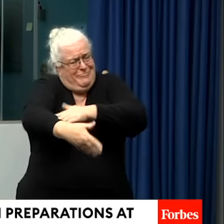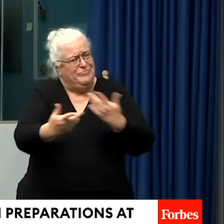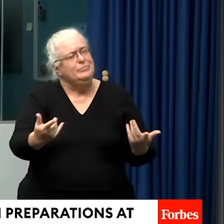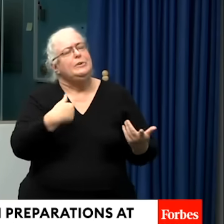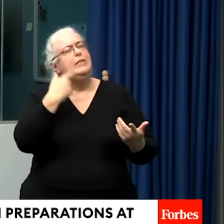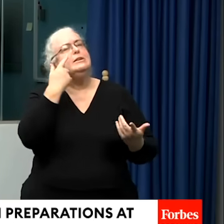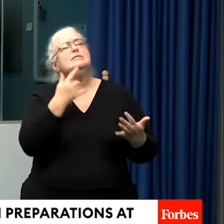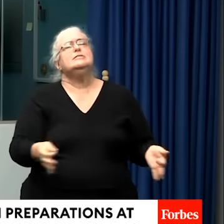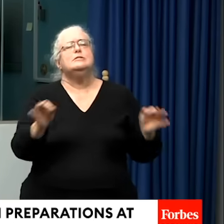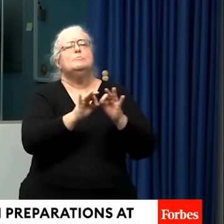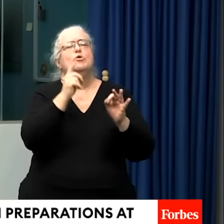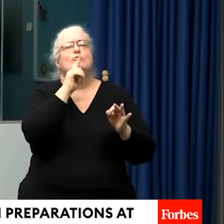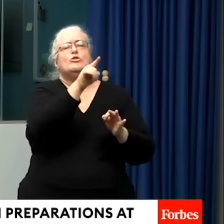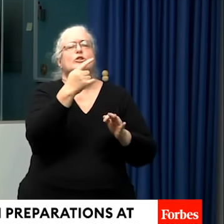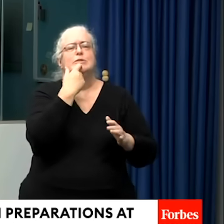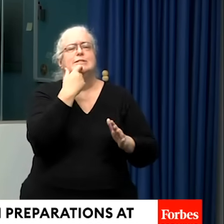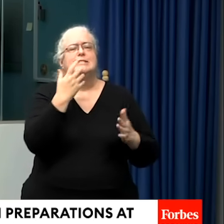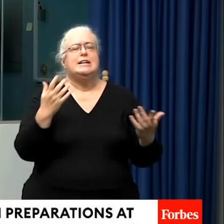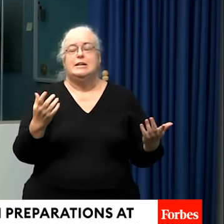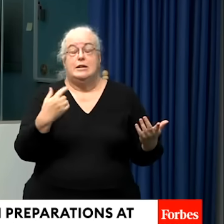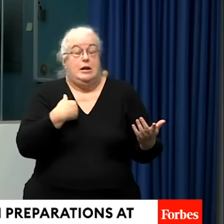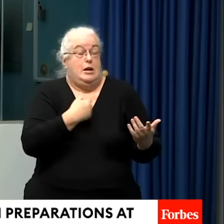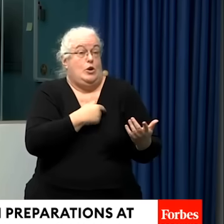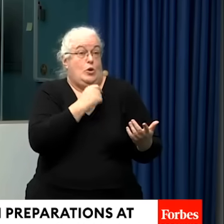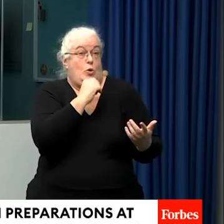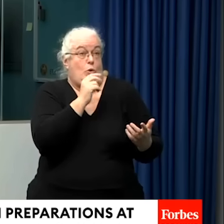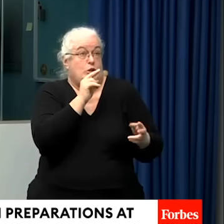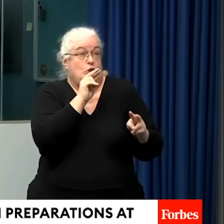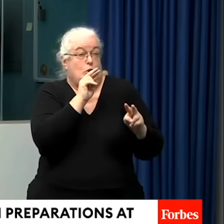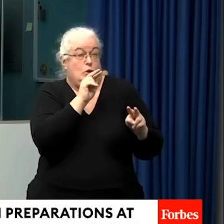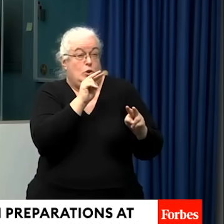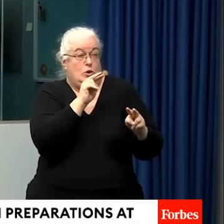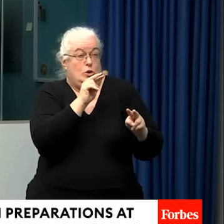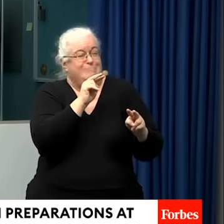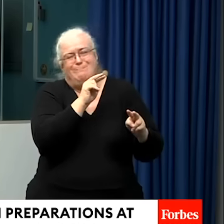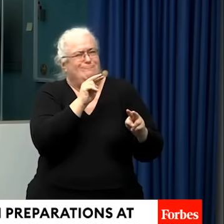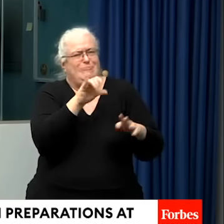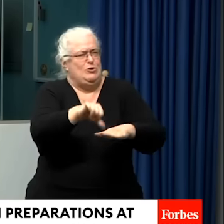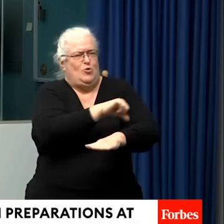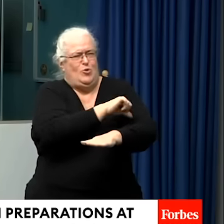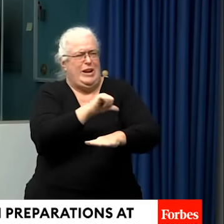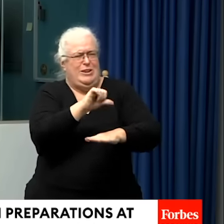it's important for us to go ahead and state we don't anticipate having tornado warnings overnight. I don't think we'll